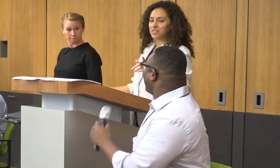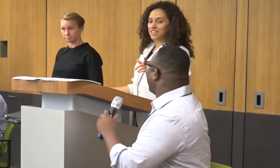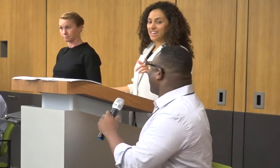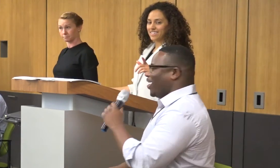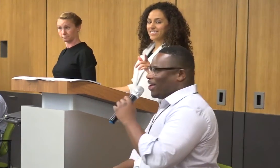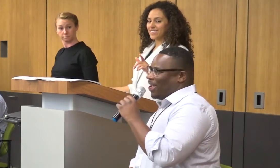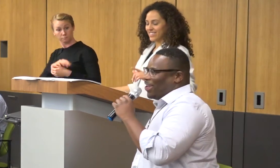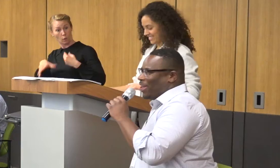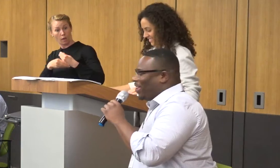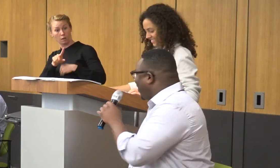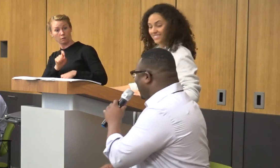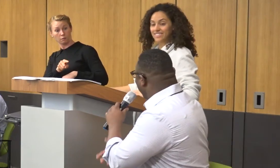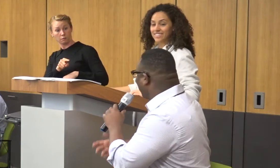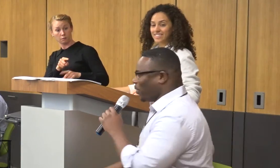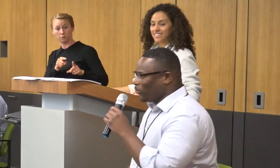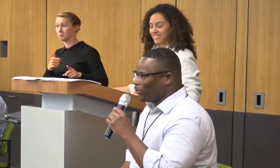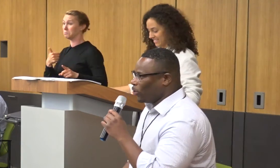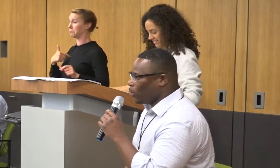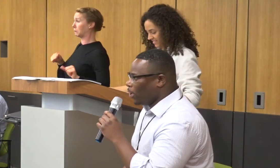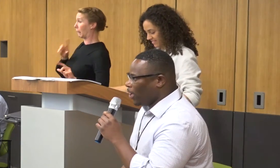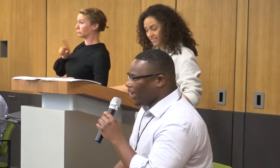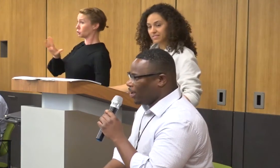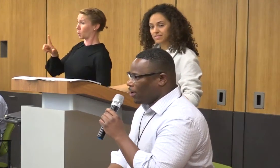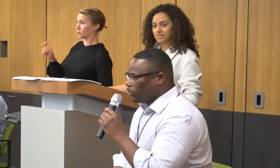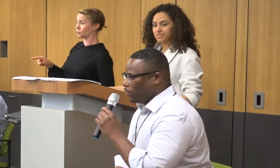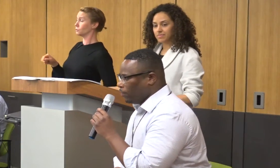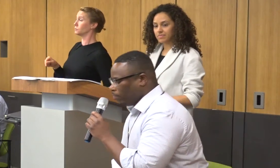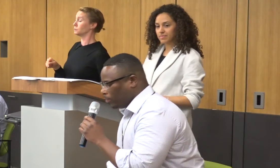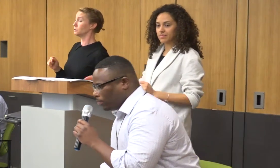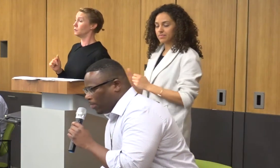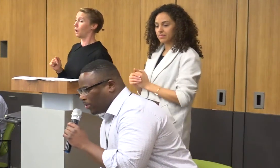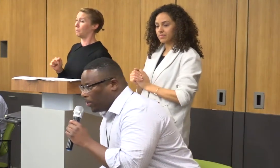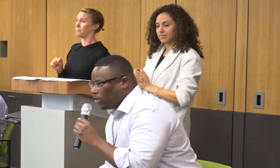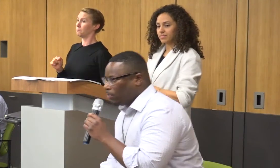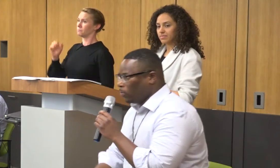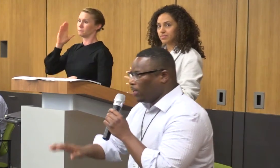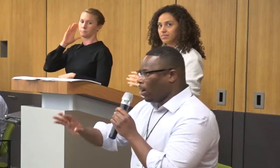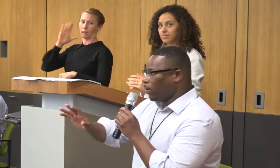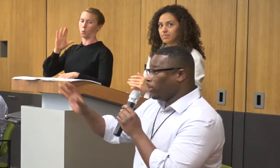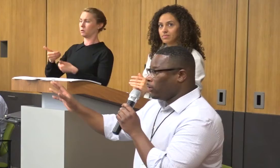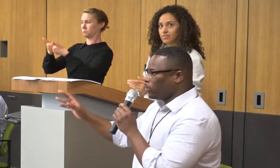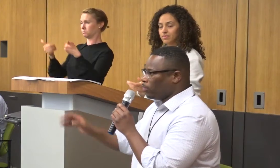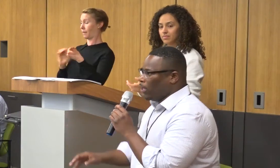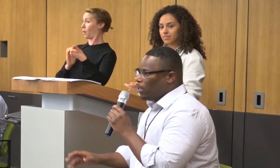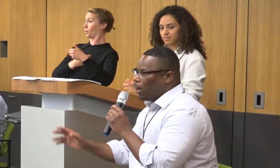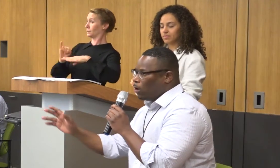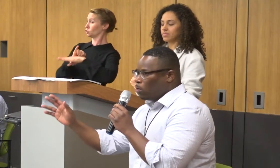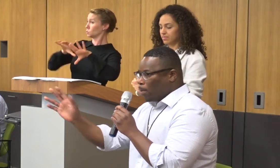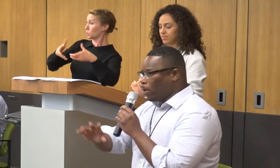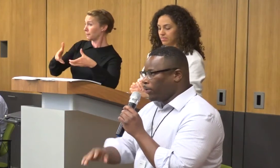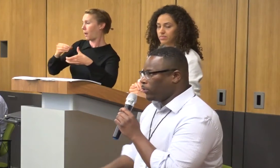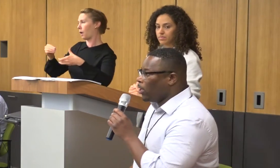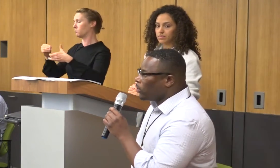I can answer that question. So again, I'll sort of make a delineation between our interns and then